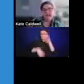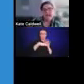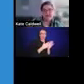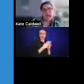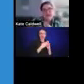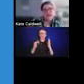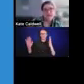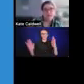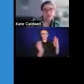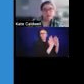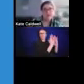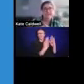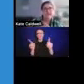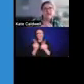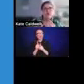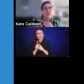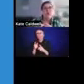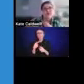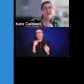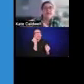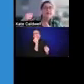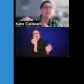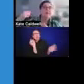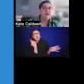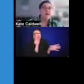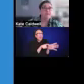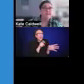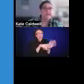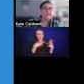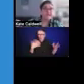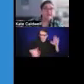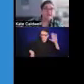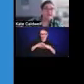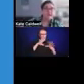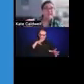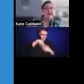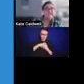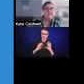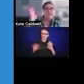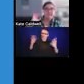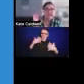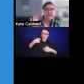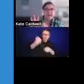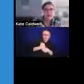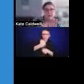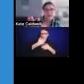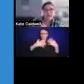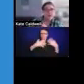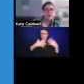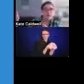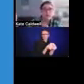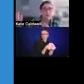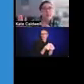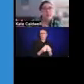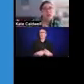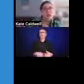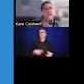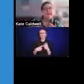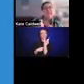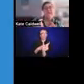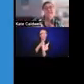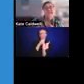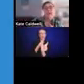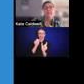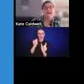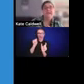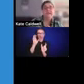then the action component is you're doing something with that data. It's not simply staying on a computer or in a report.